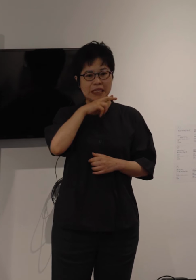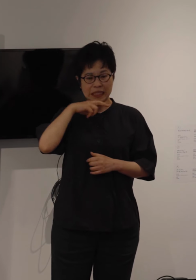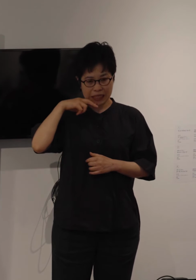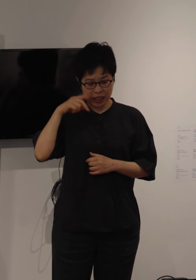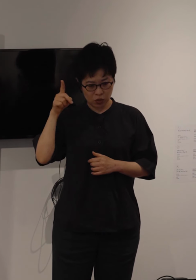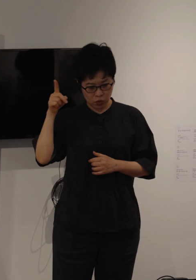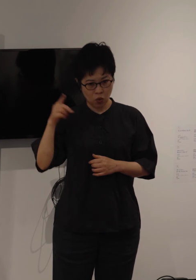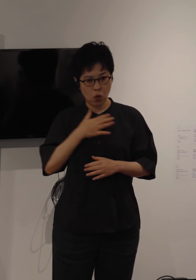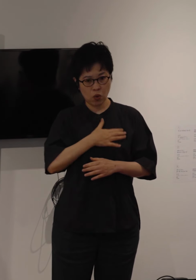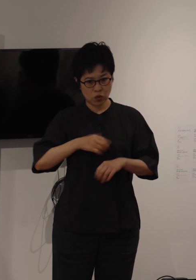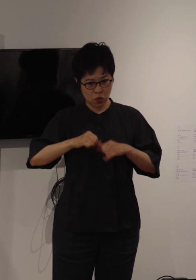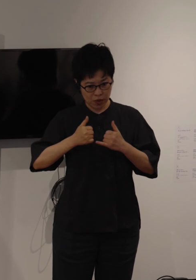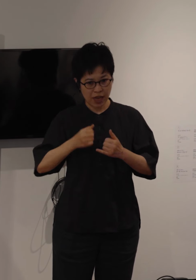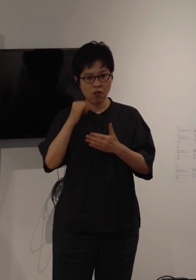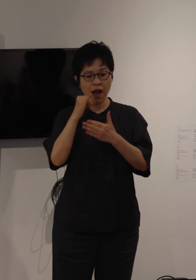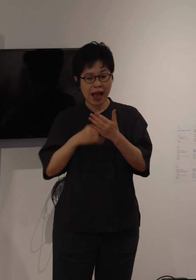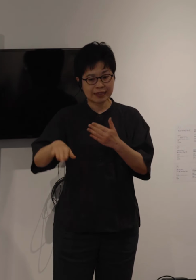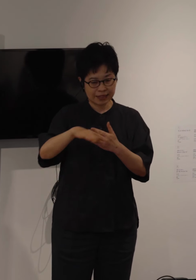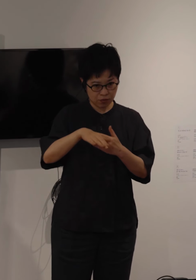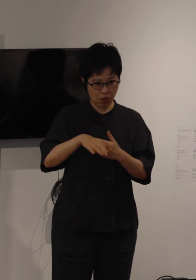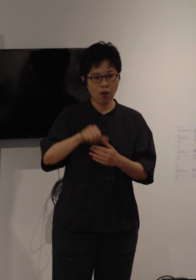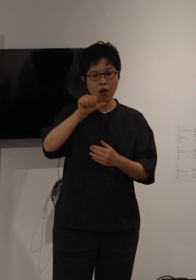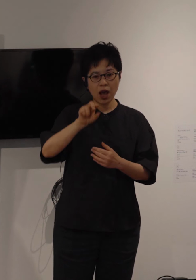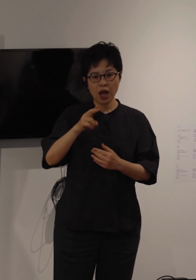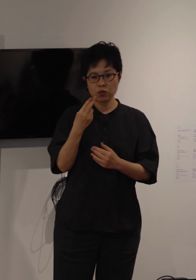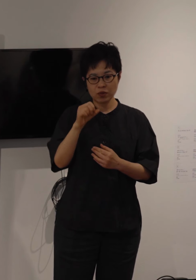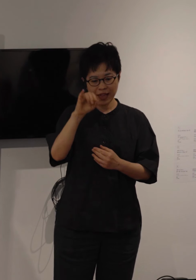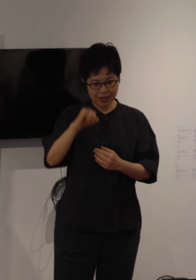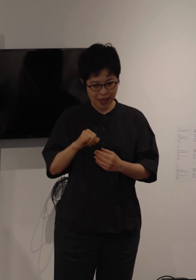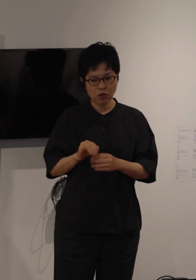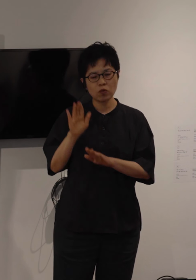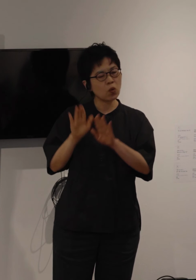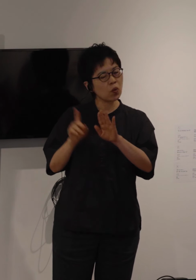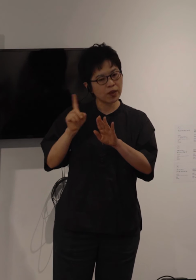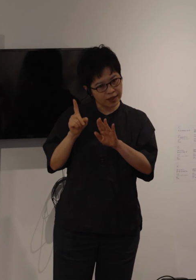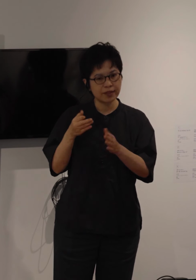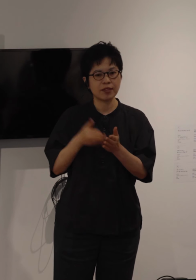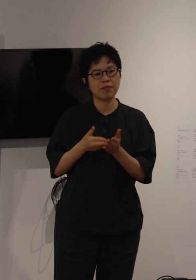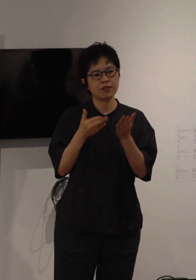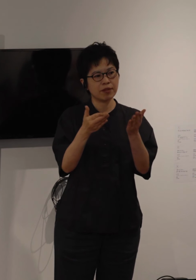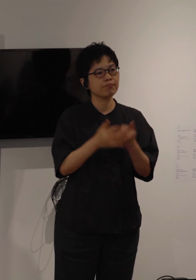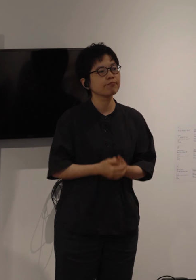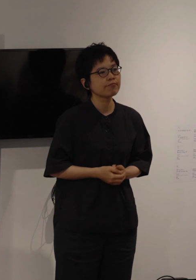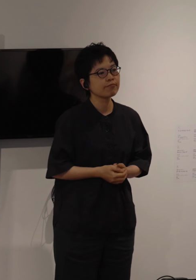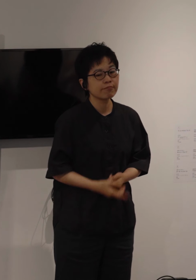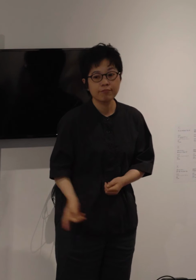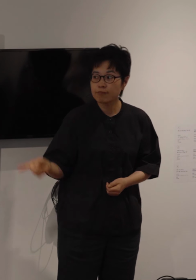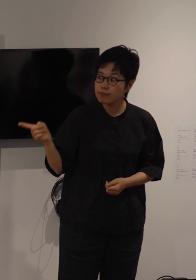artists and around the outsider art field in the UK. So this photograph is from